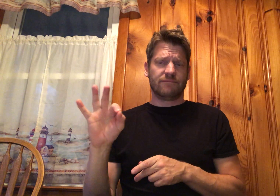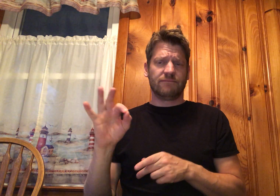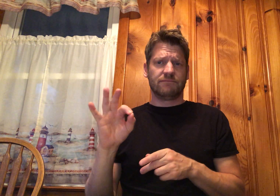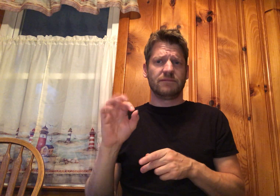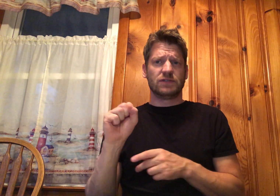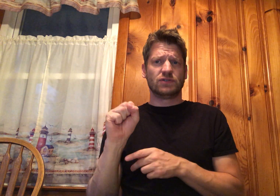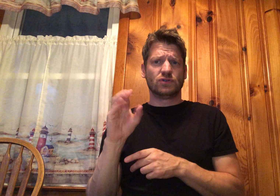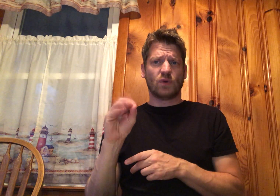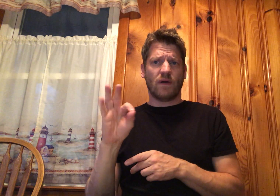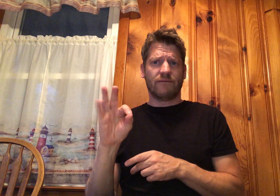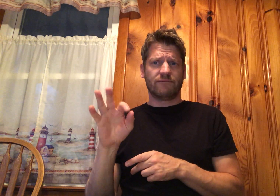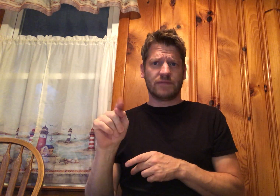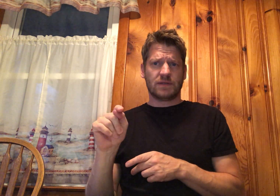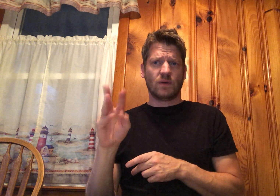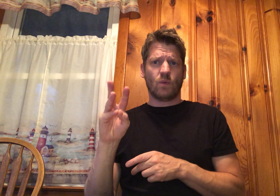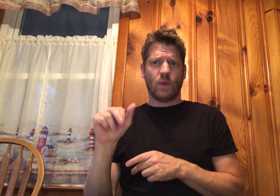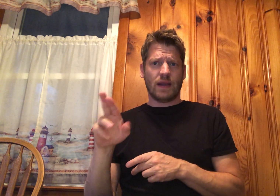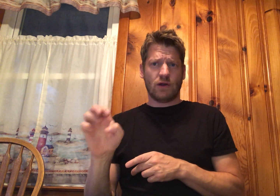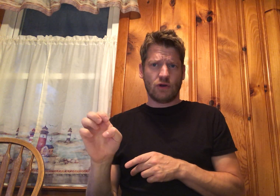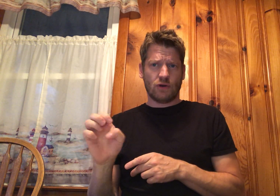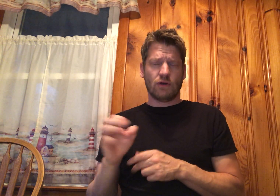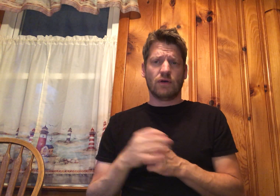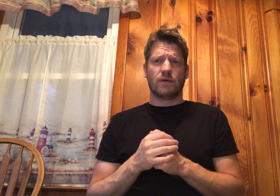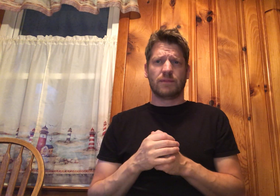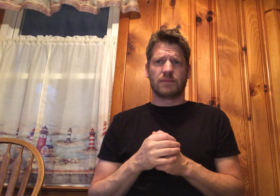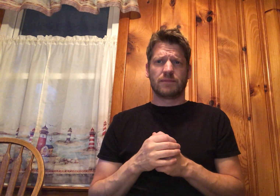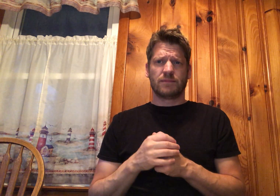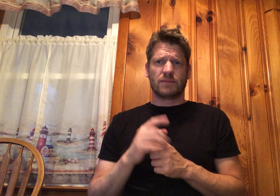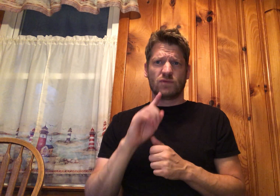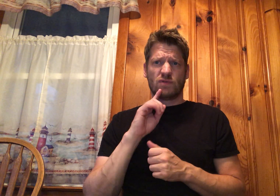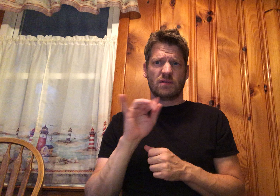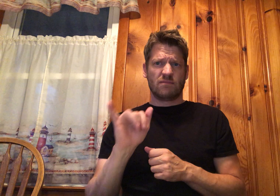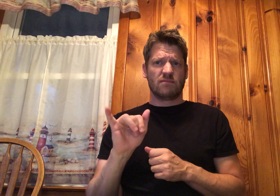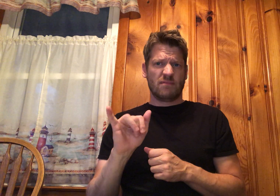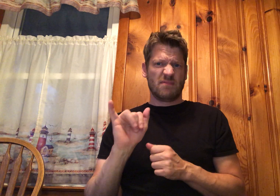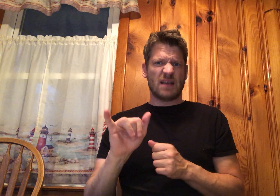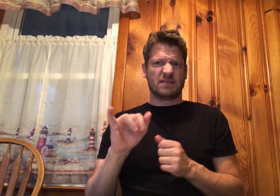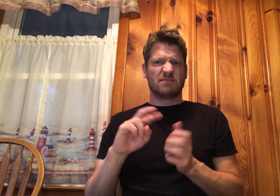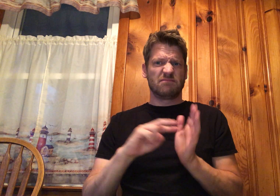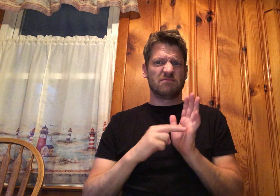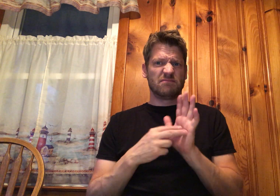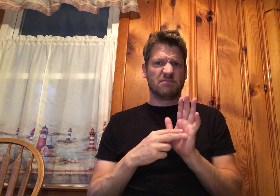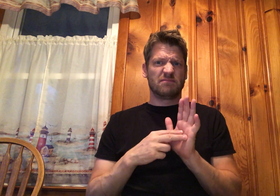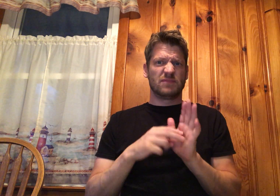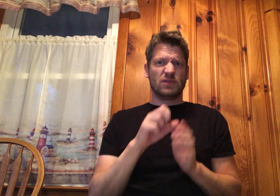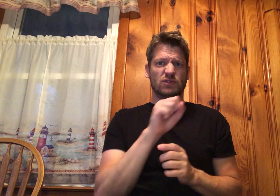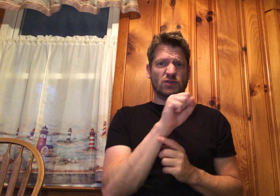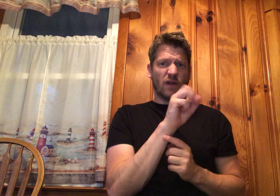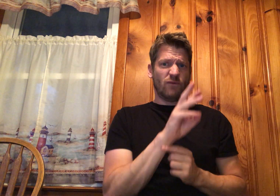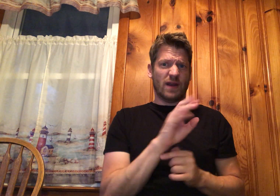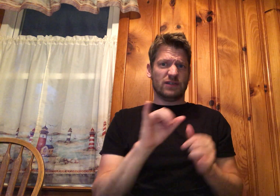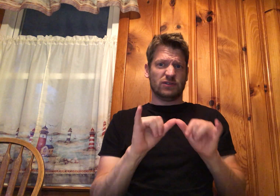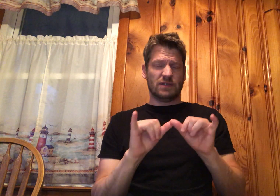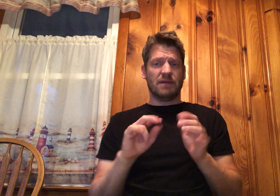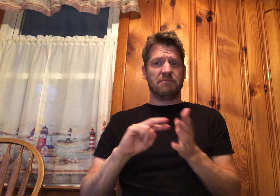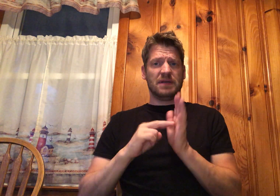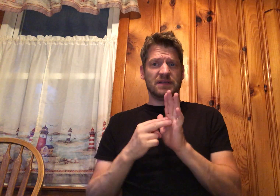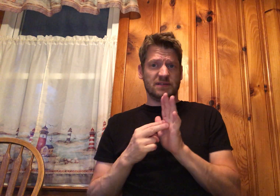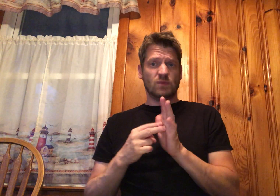maintenance of software. So this is the definition of software engineering. What it's saying that, so software engineering is defined as you have